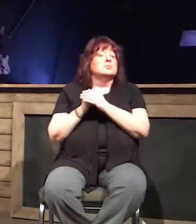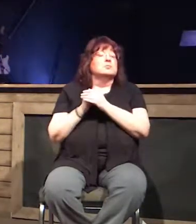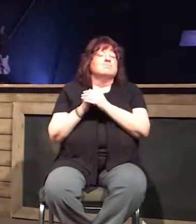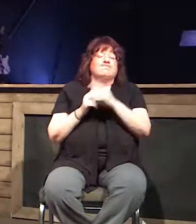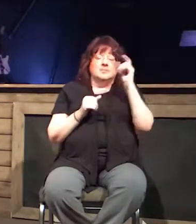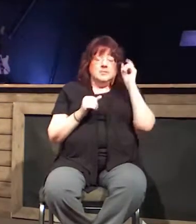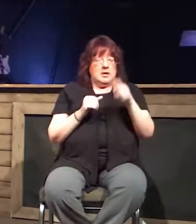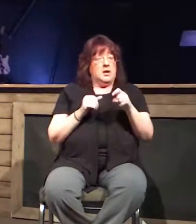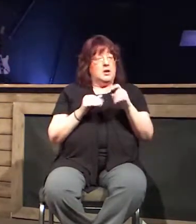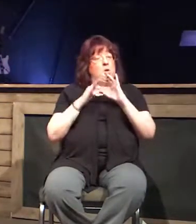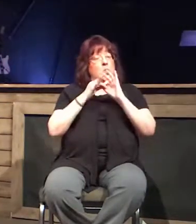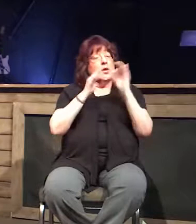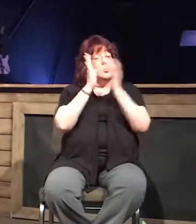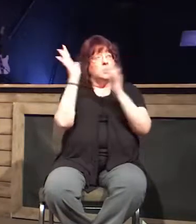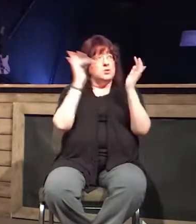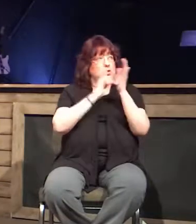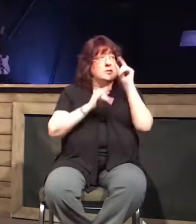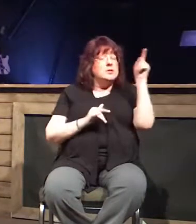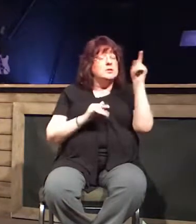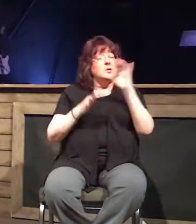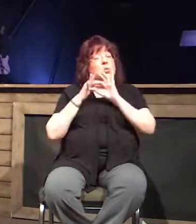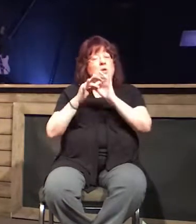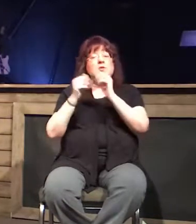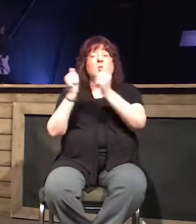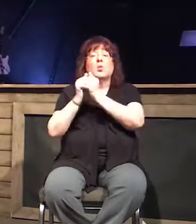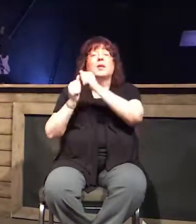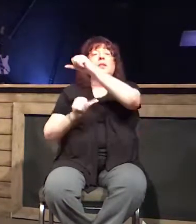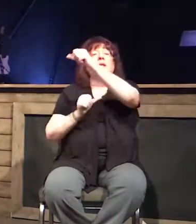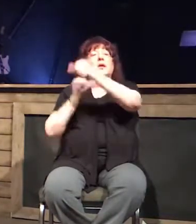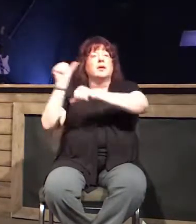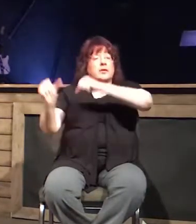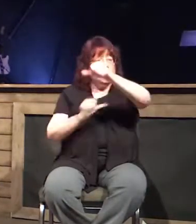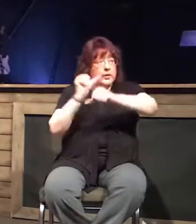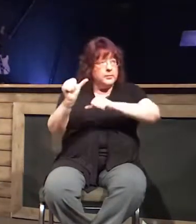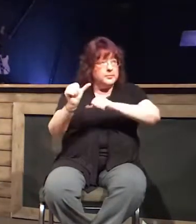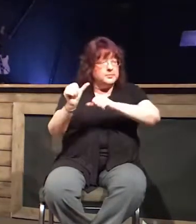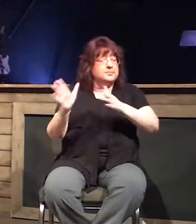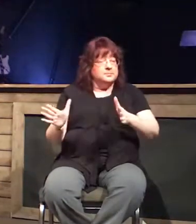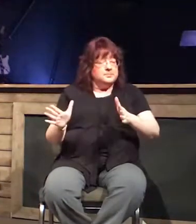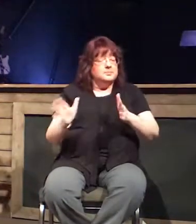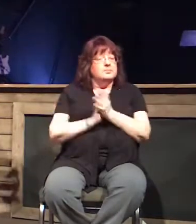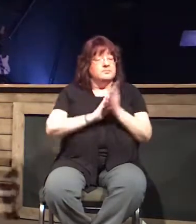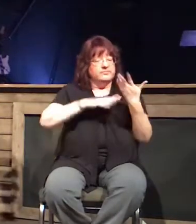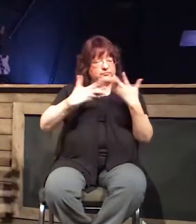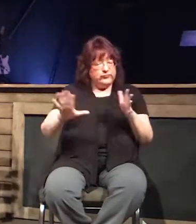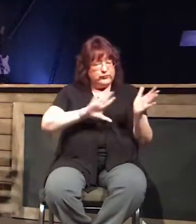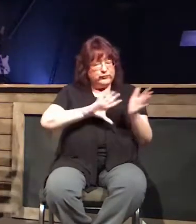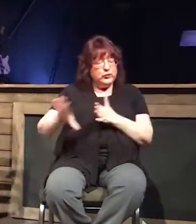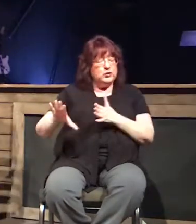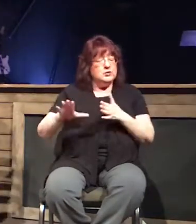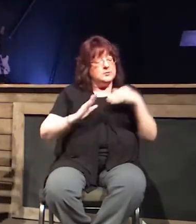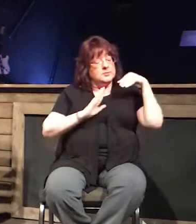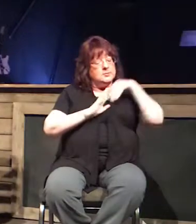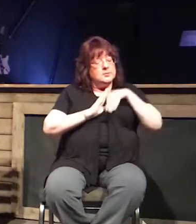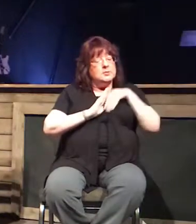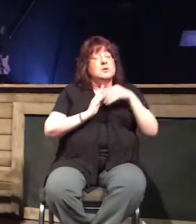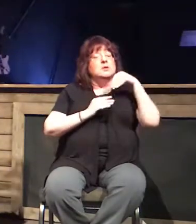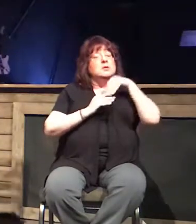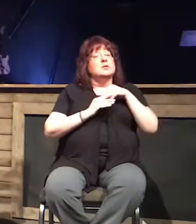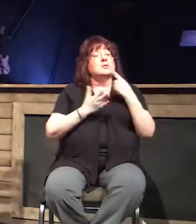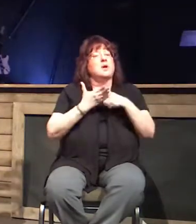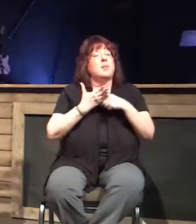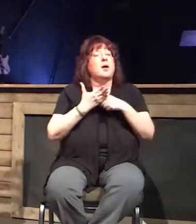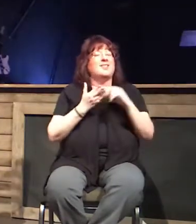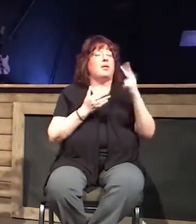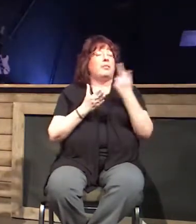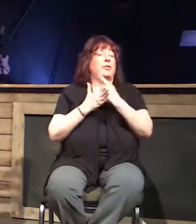great need, relationship with Jesus, relationship with one another. So, we've got that all laid deep in our hearts. We've been talking about that